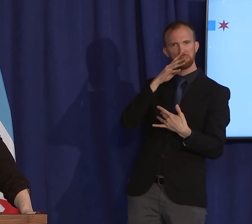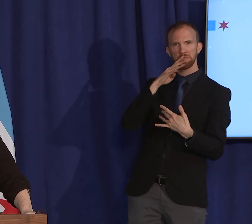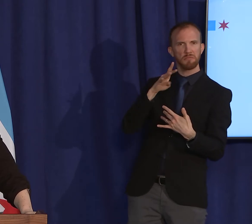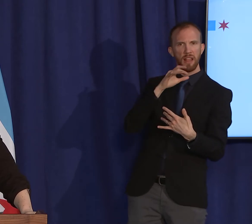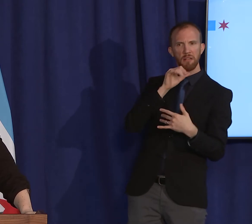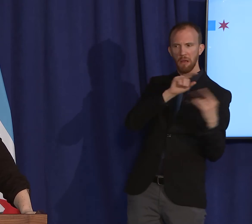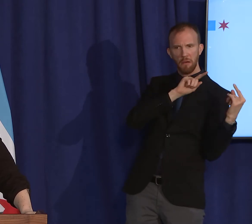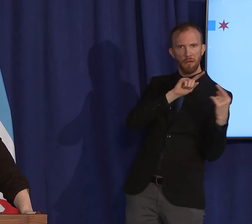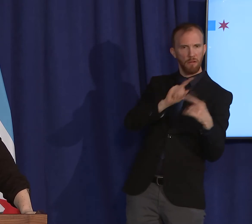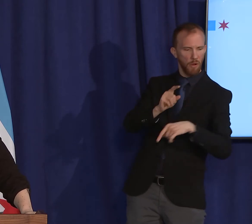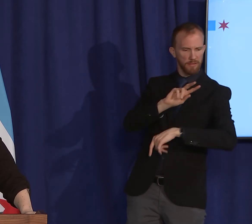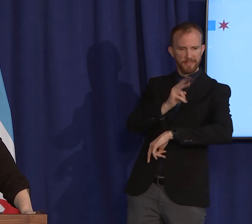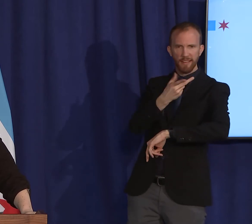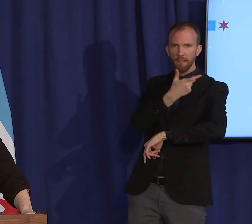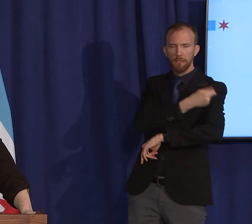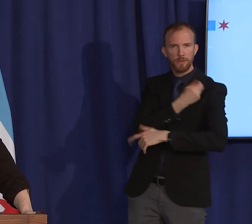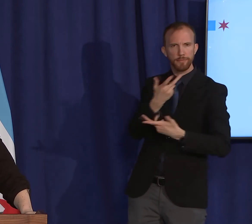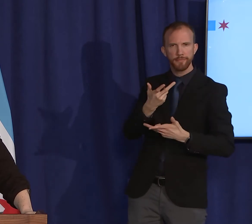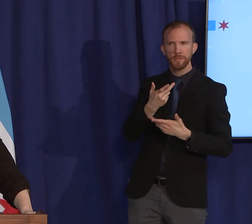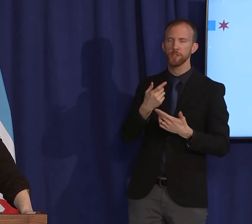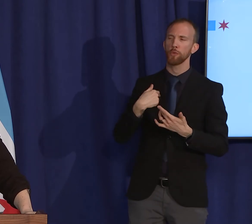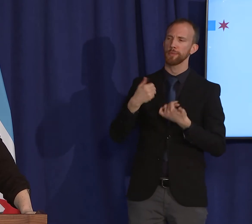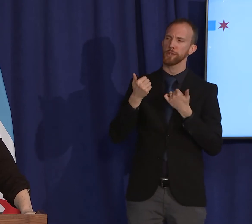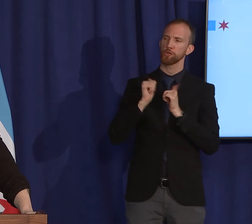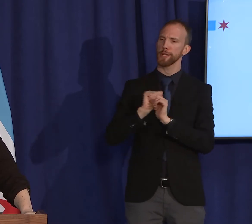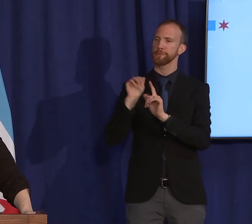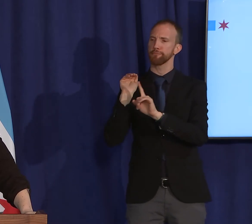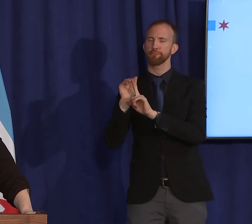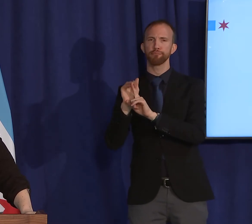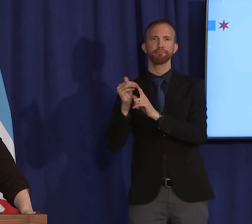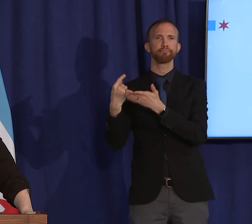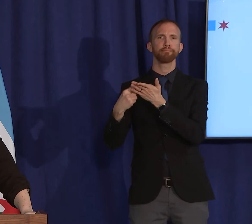that second dose appointment, that if they're doing some practices,